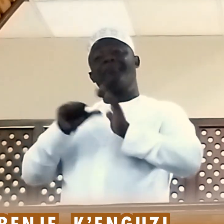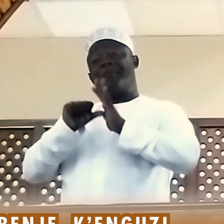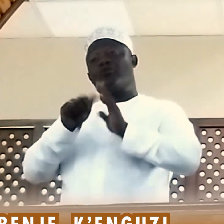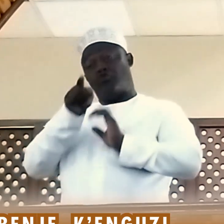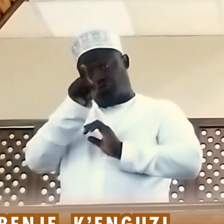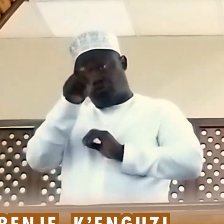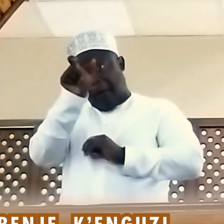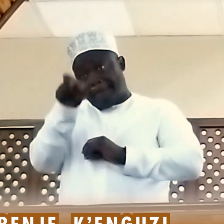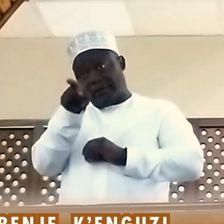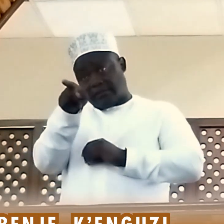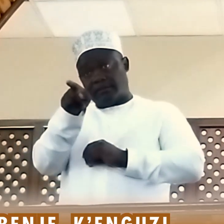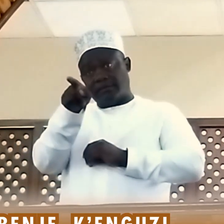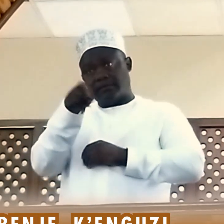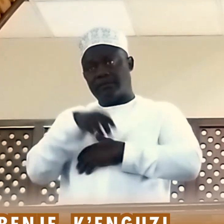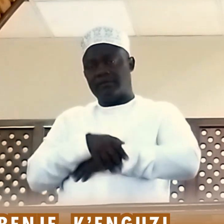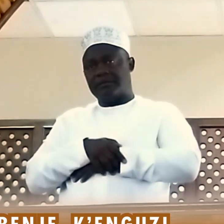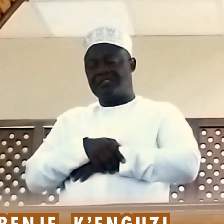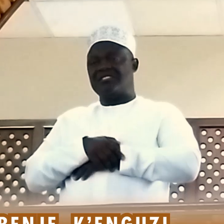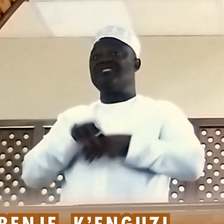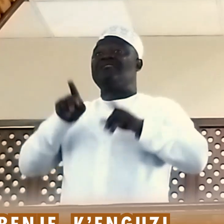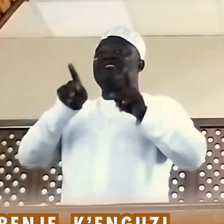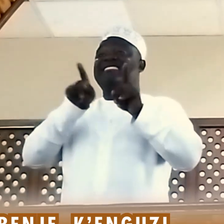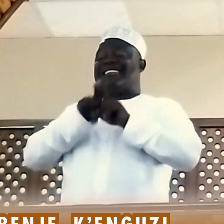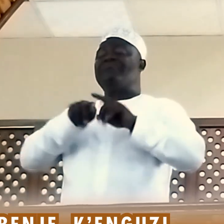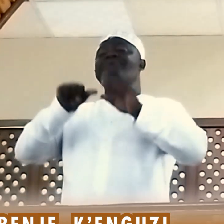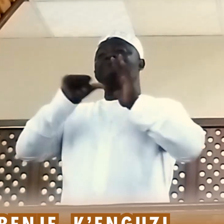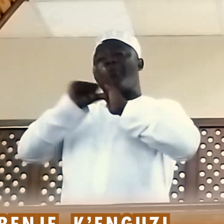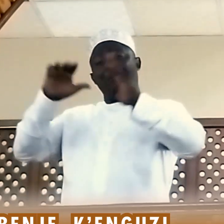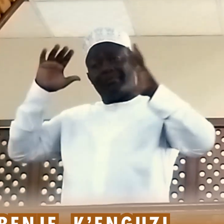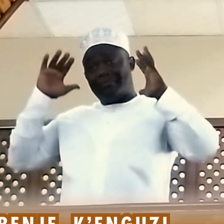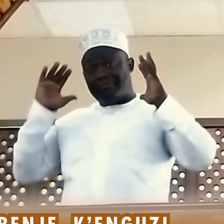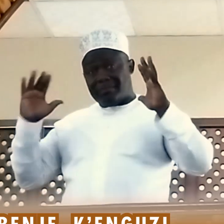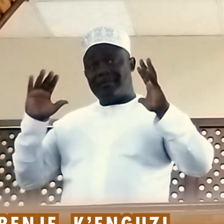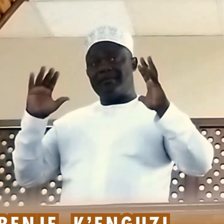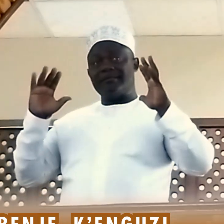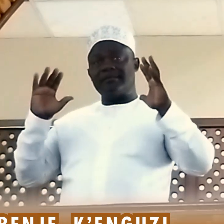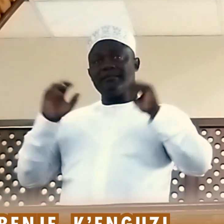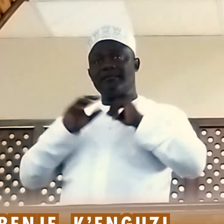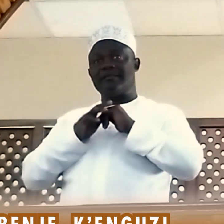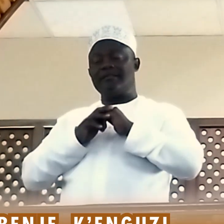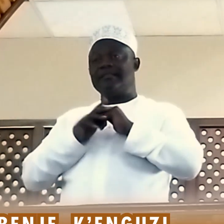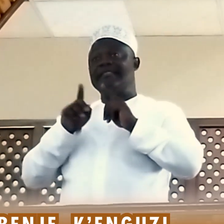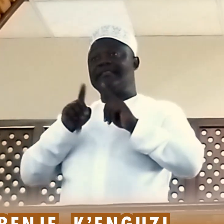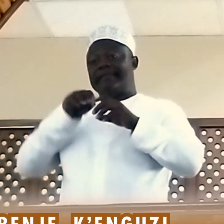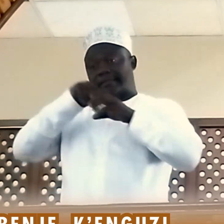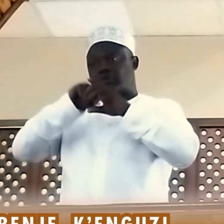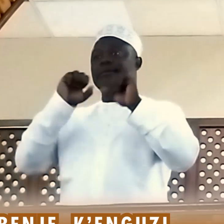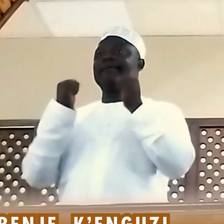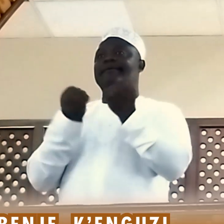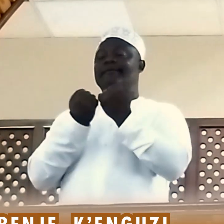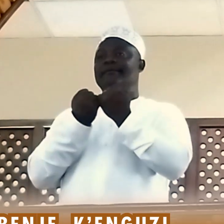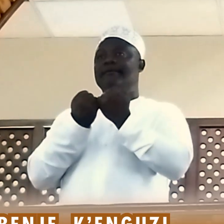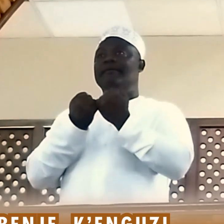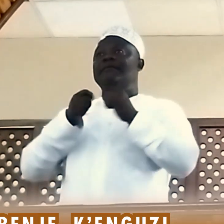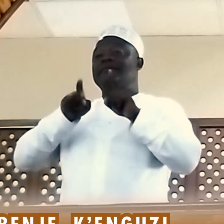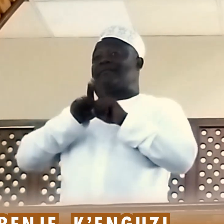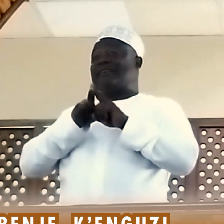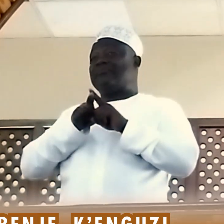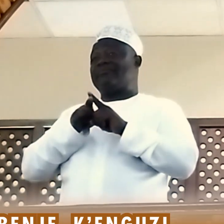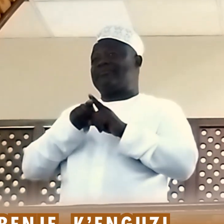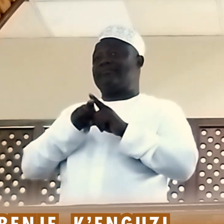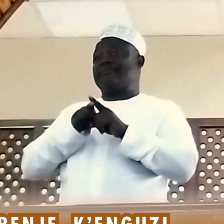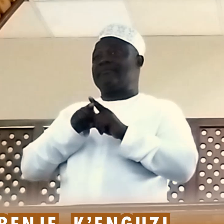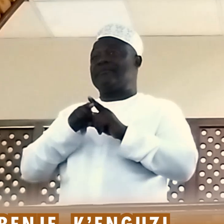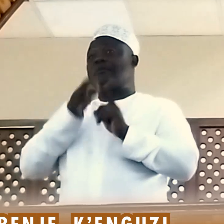yakabenje gy'oli gwe ng'omuntu ate yakabenje eri society. Teyeetaaga